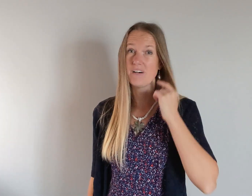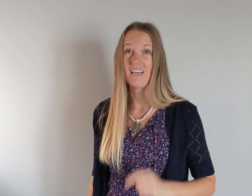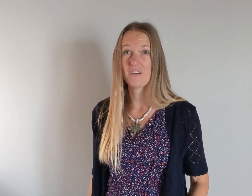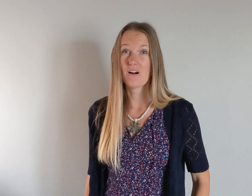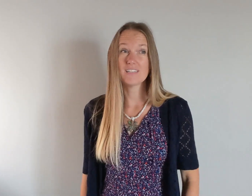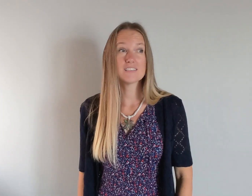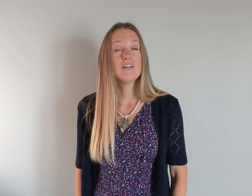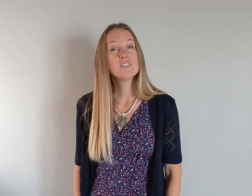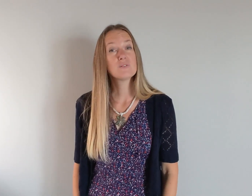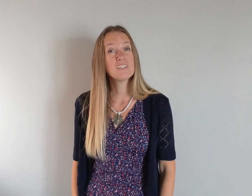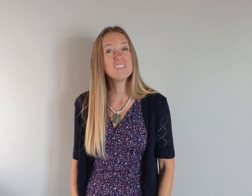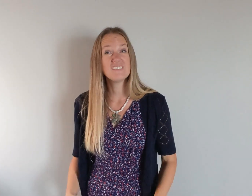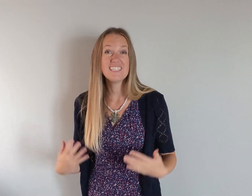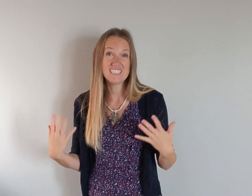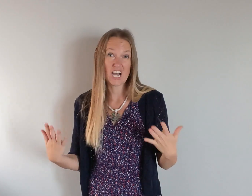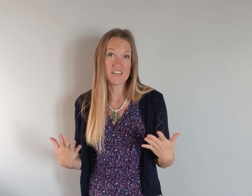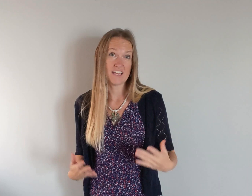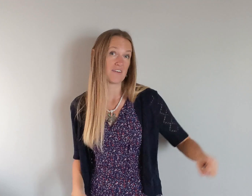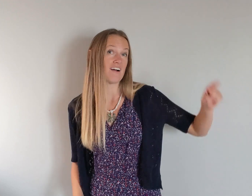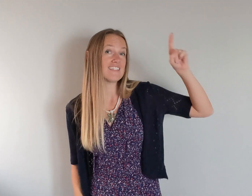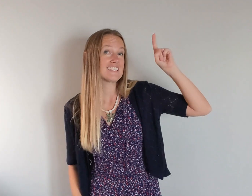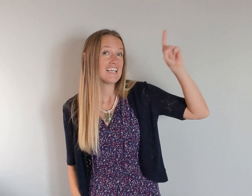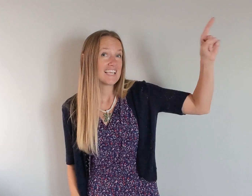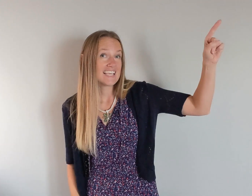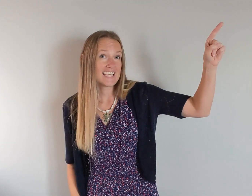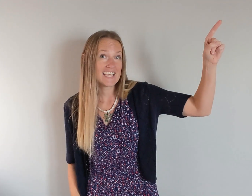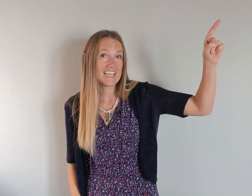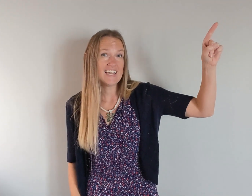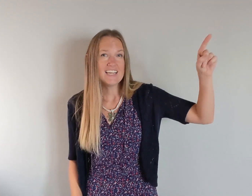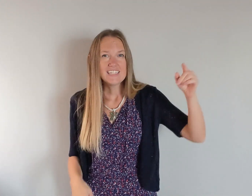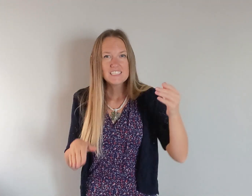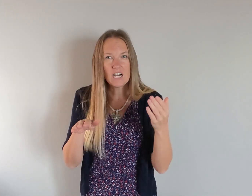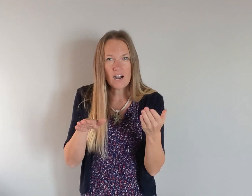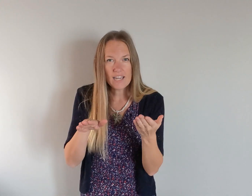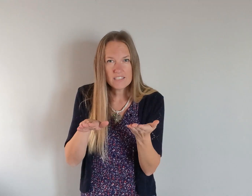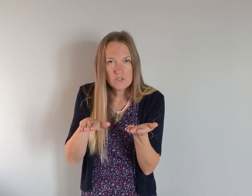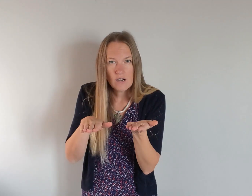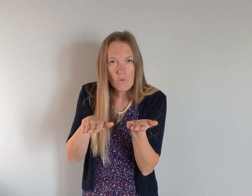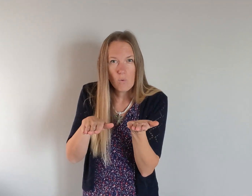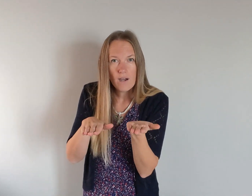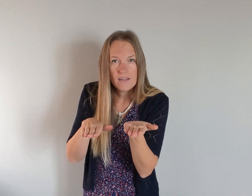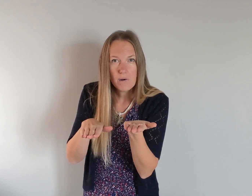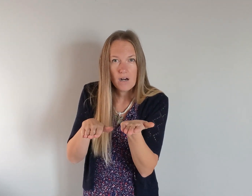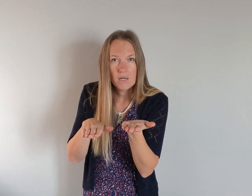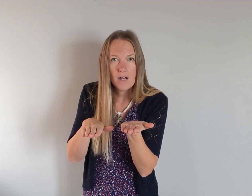on that cross. So we're going to do, he died on that cross. He died, so you have one palm